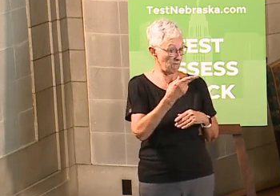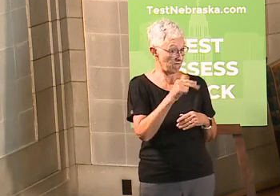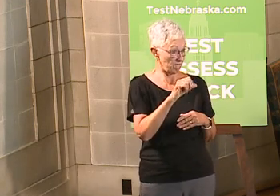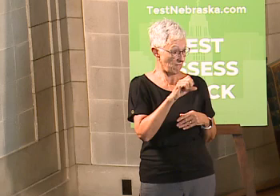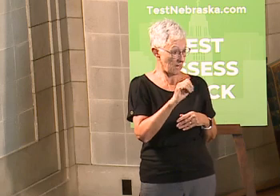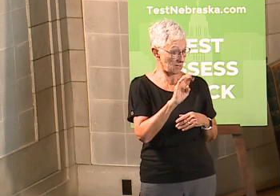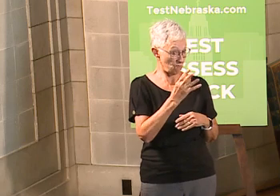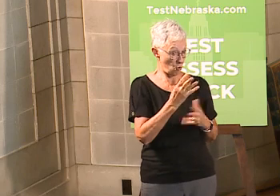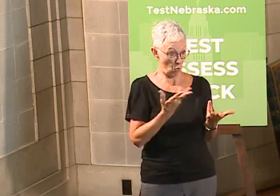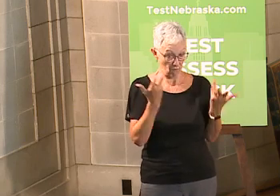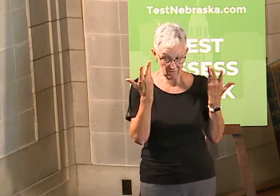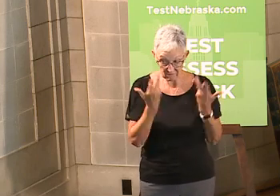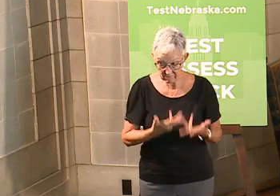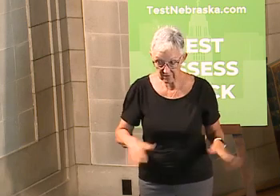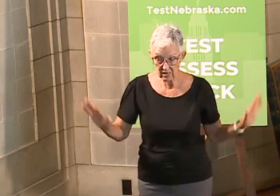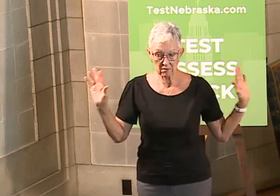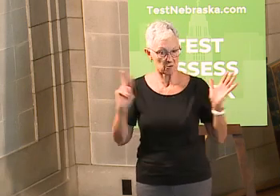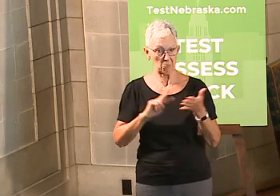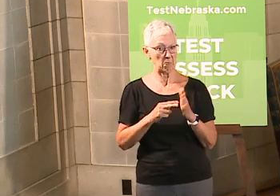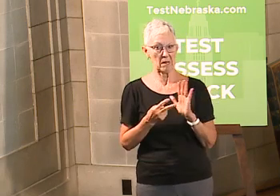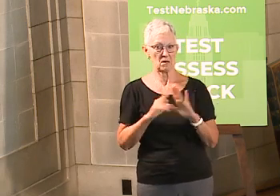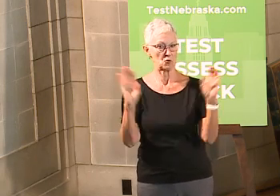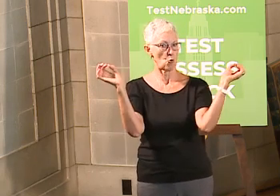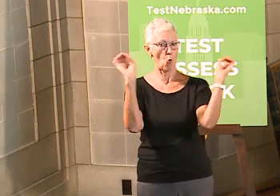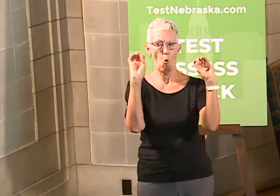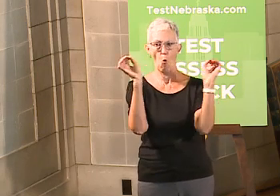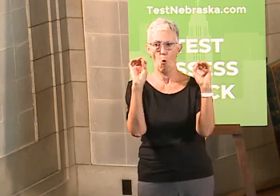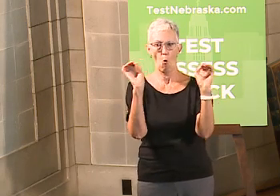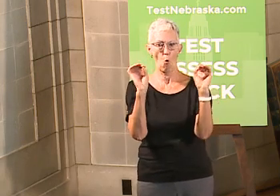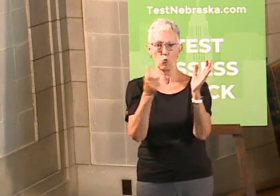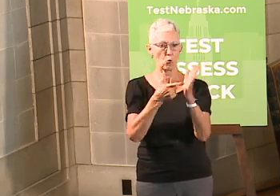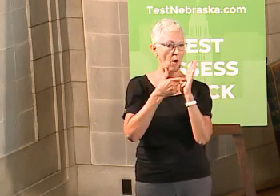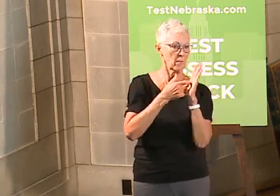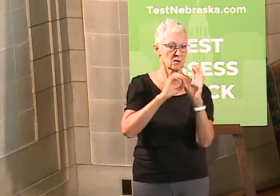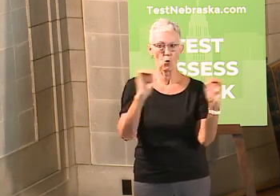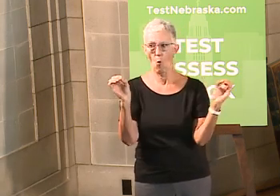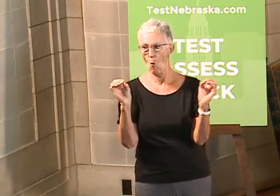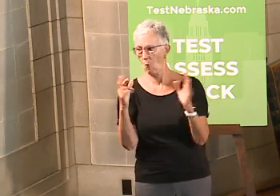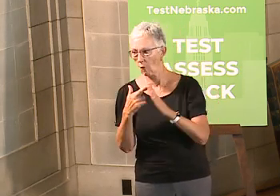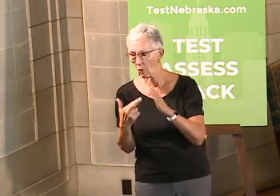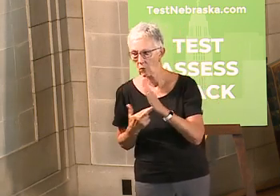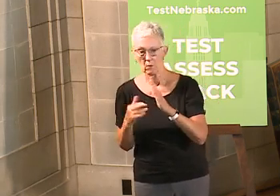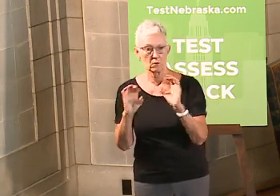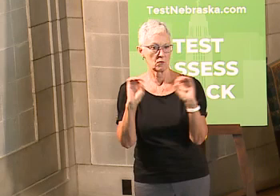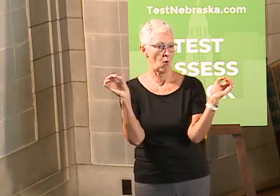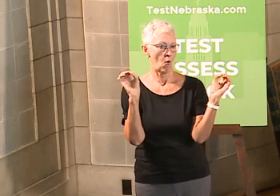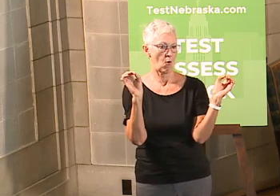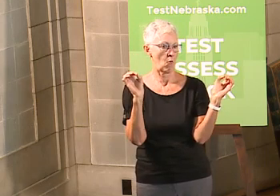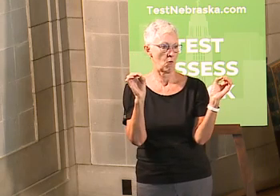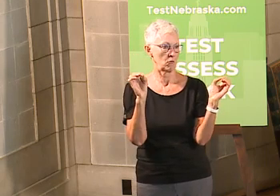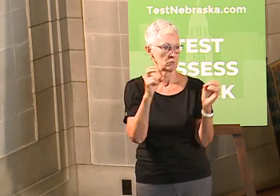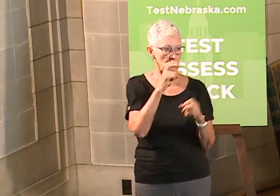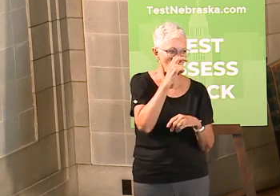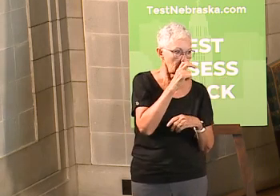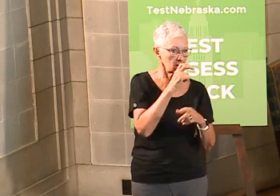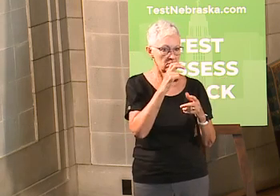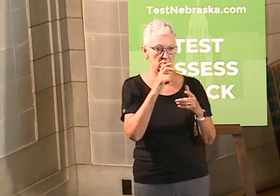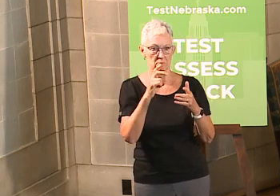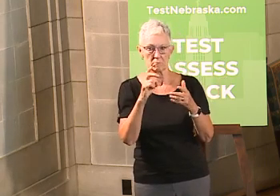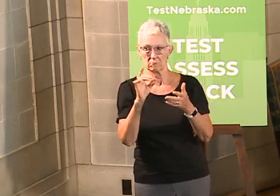no restrictions, the way we were pre-pandemic. And getting there is going to be difficult to predict. It